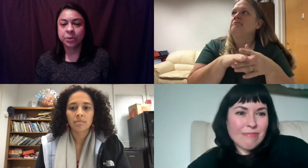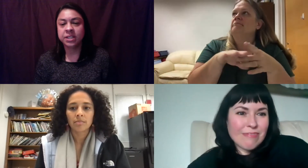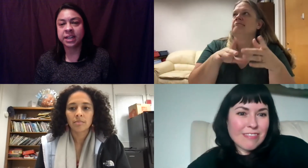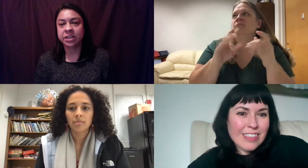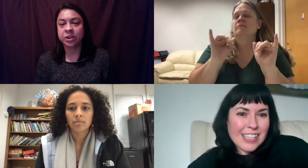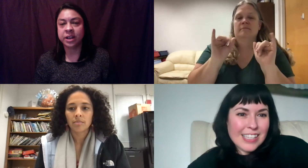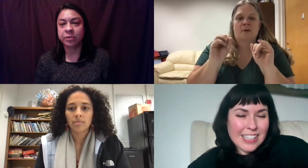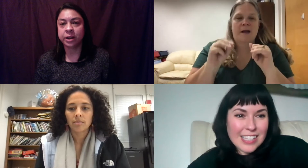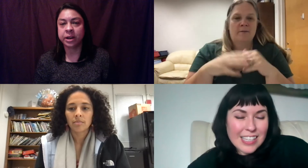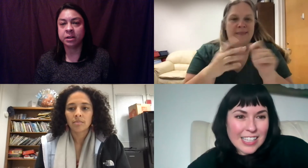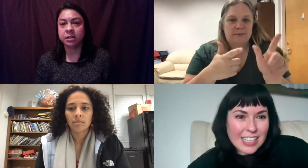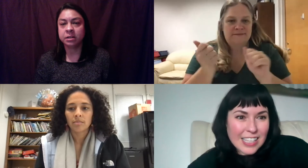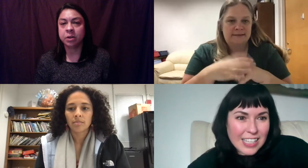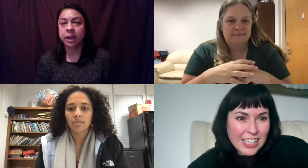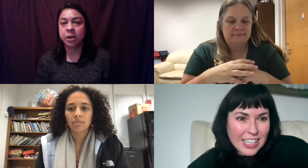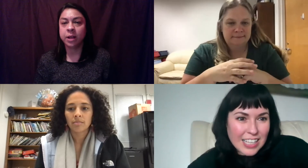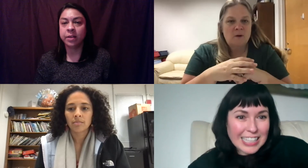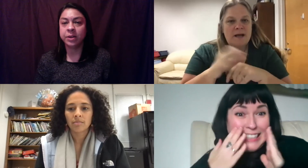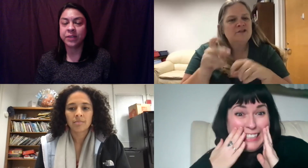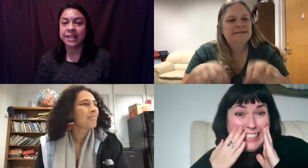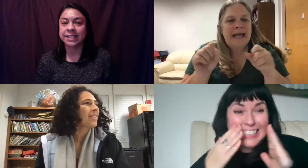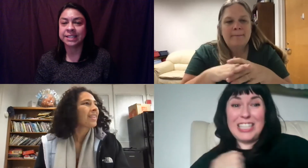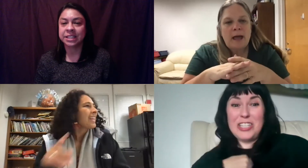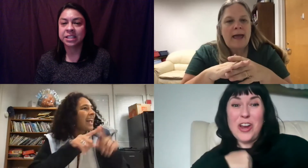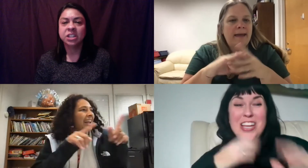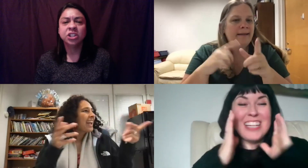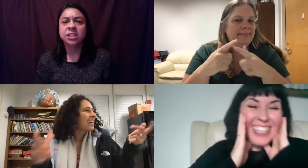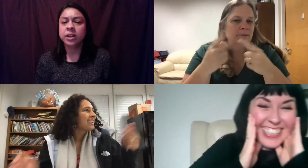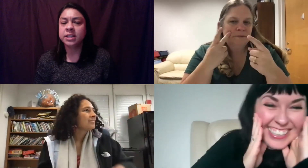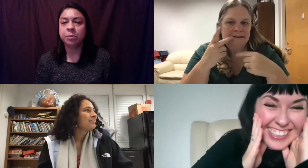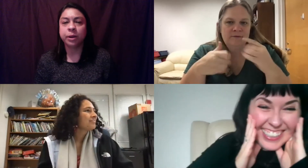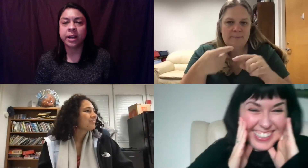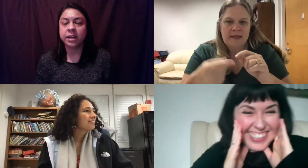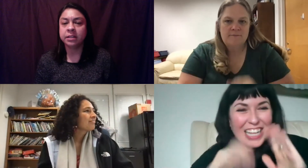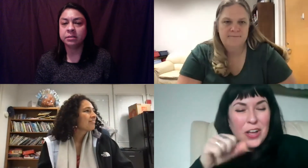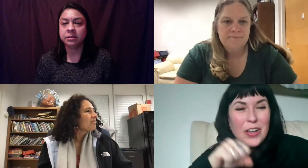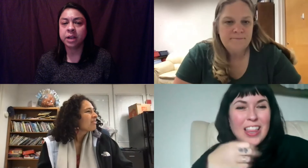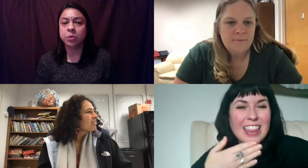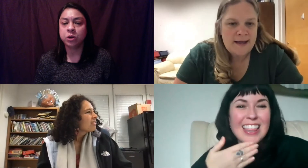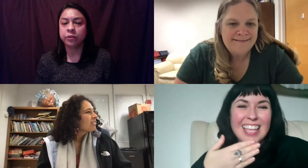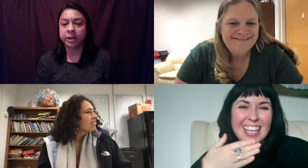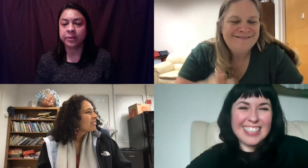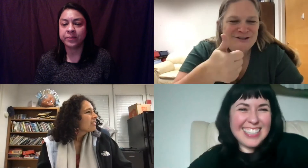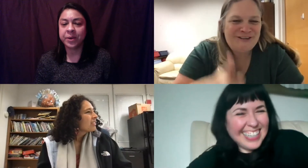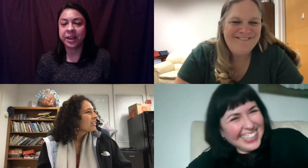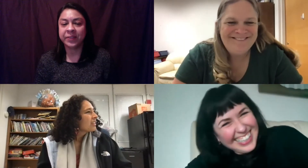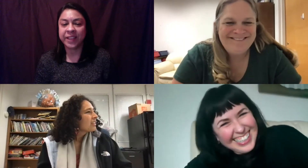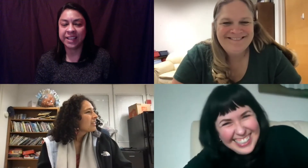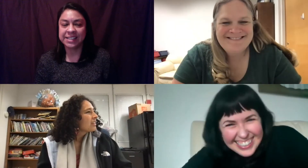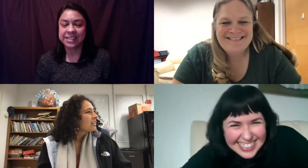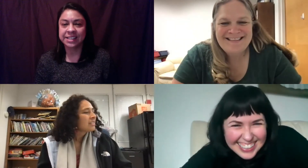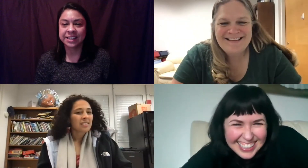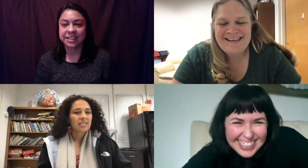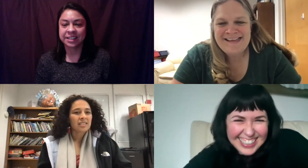So we decided to go ahead and have a break. Okay, oh wow, that was fast. Just go ahead and take a break and yeah, we'll go from there. Okay,